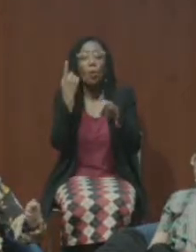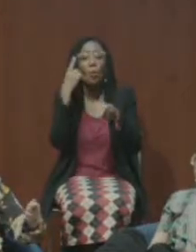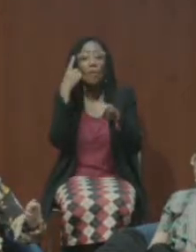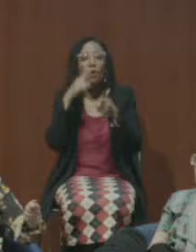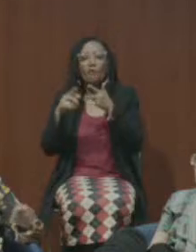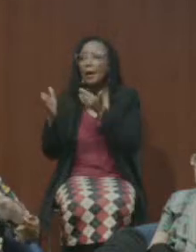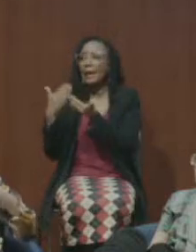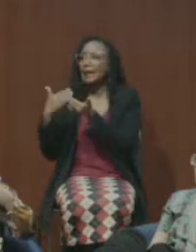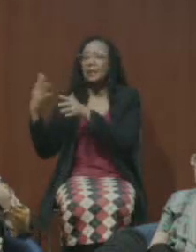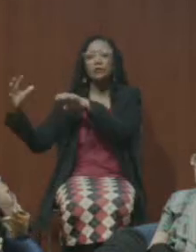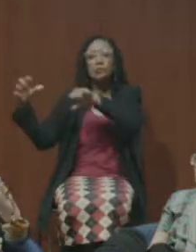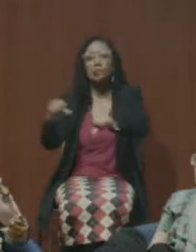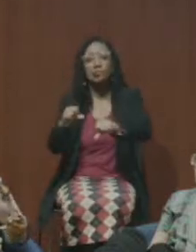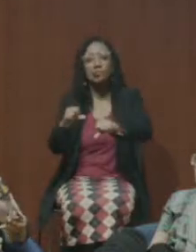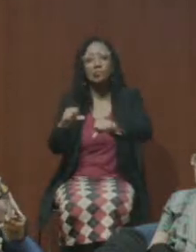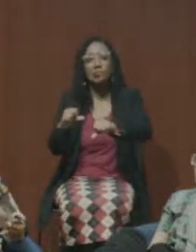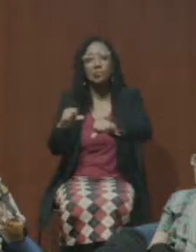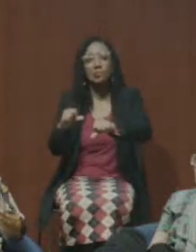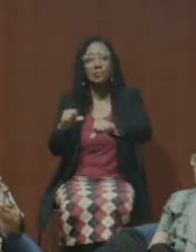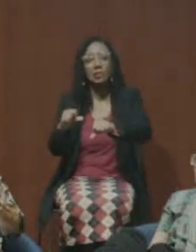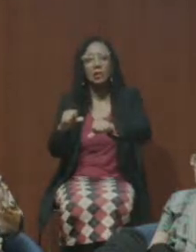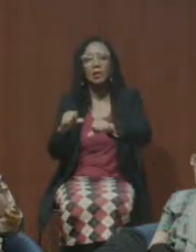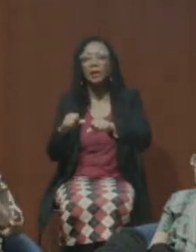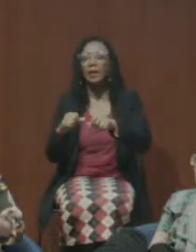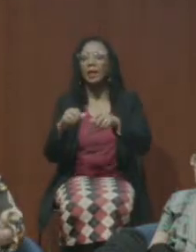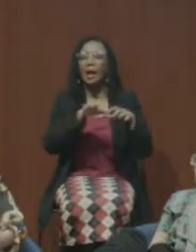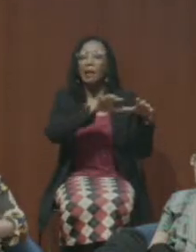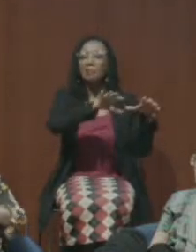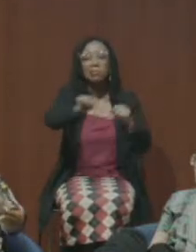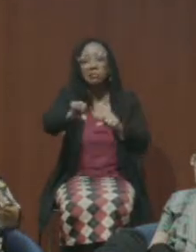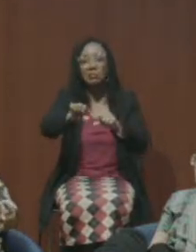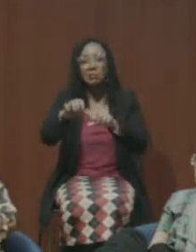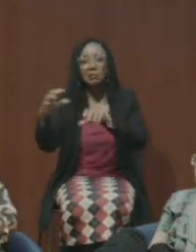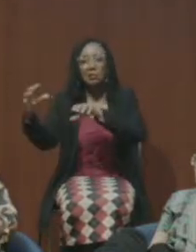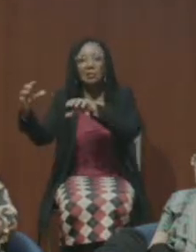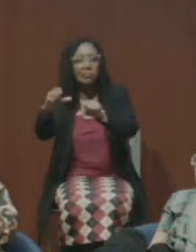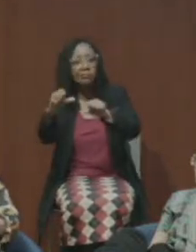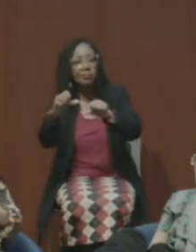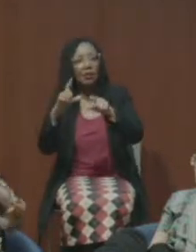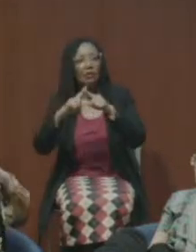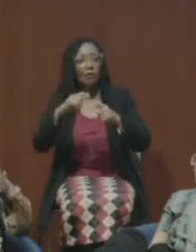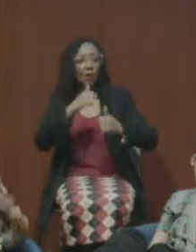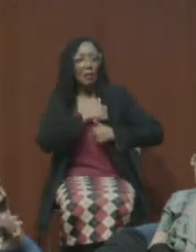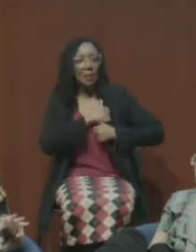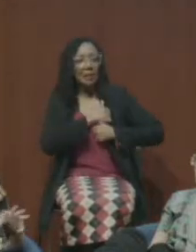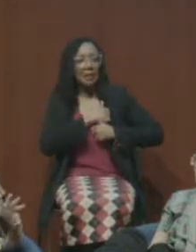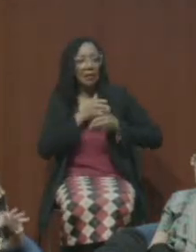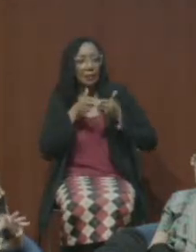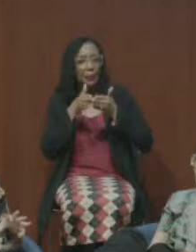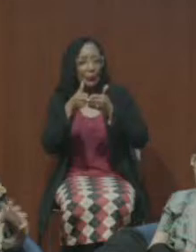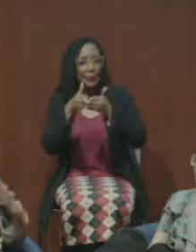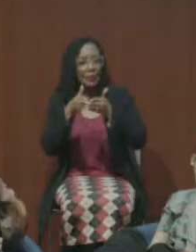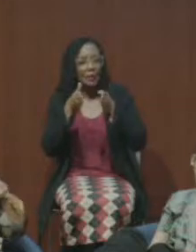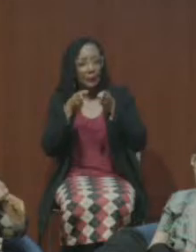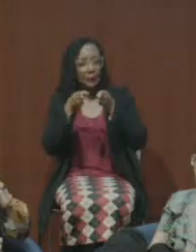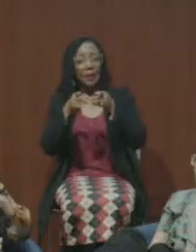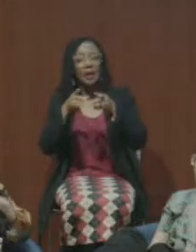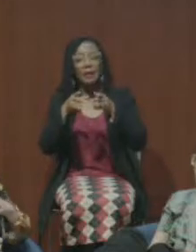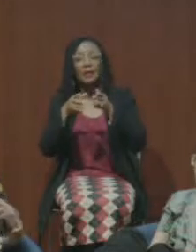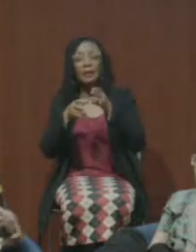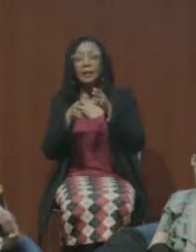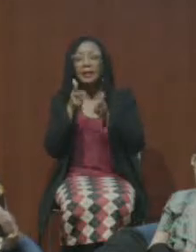it easy and very easy for tanks and military jeeps to enter. The same goes for Gaza.